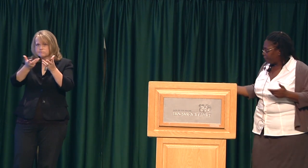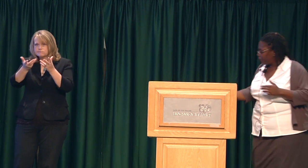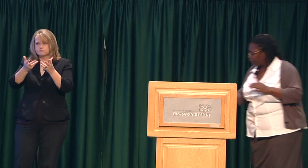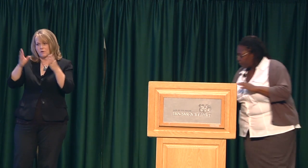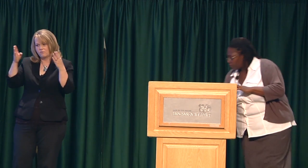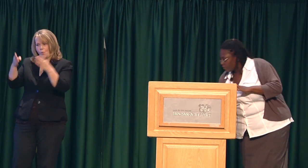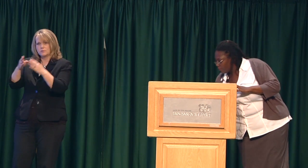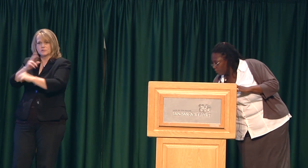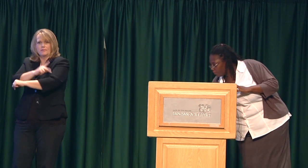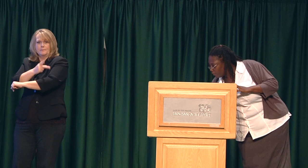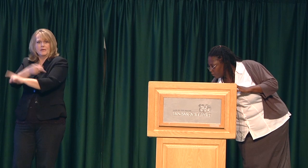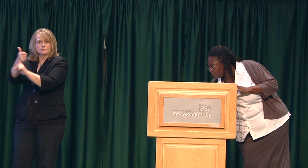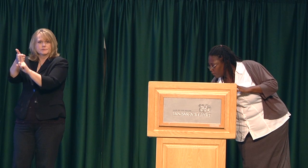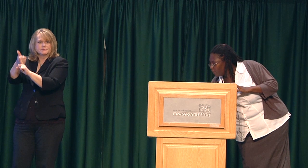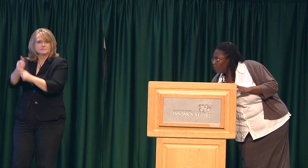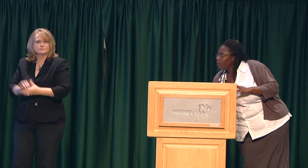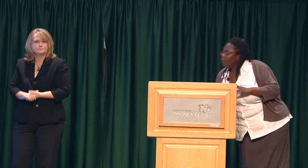communication.